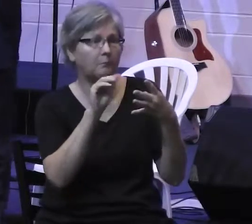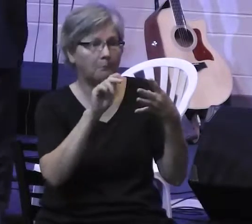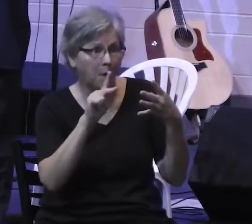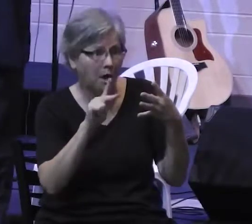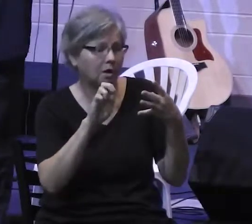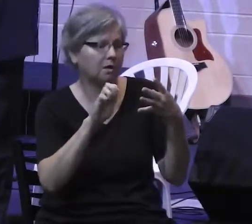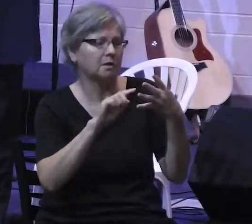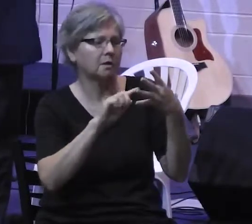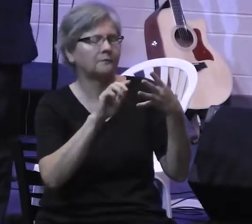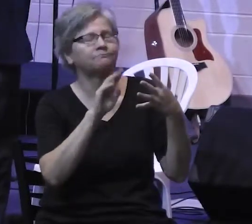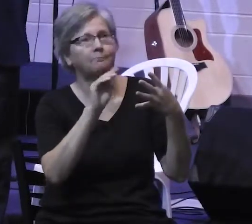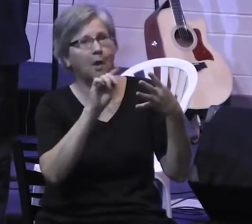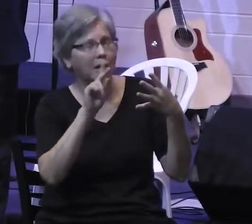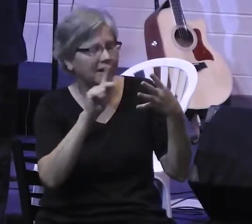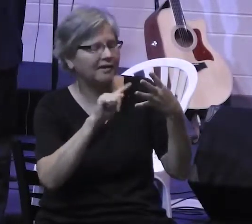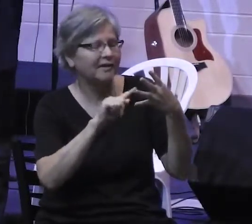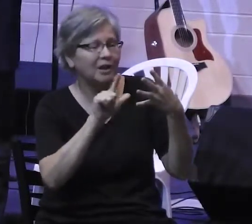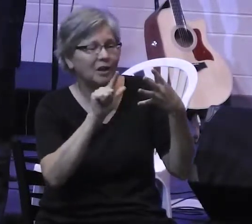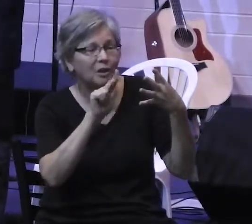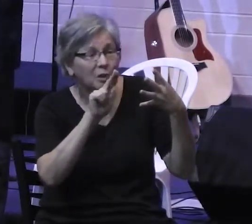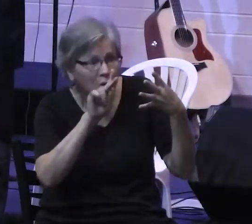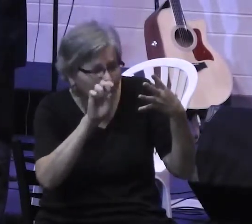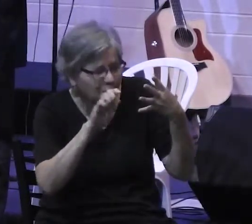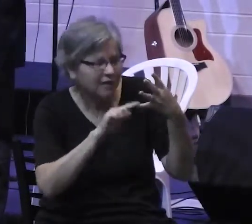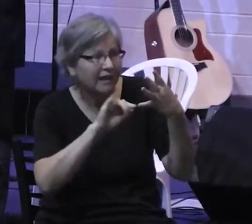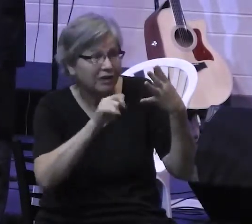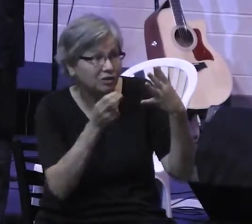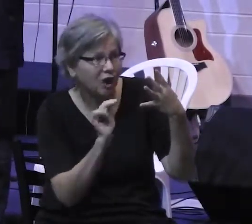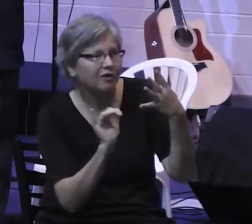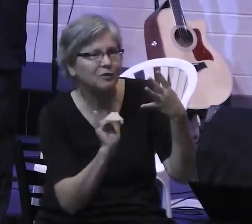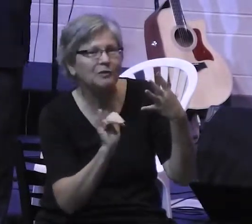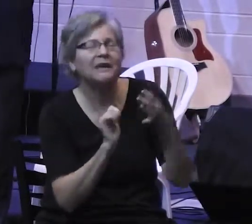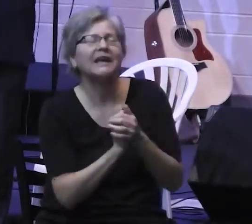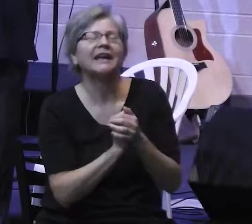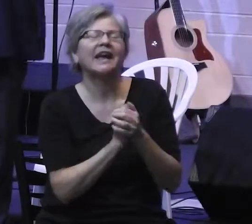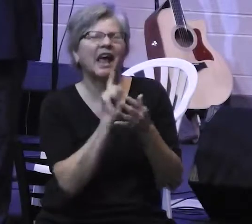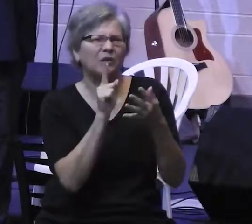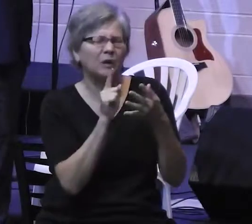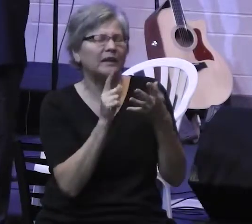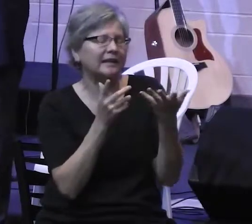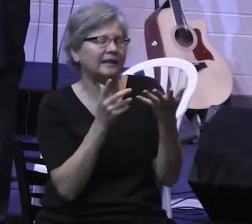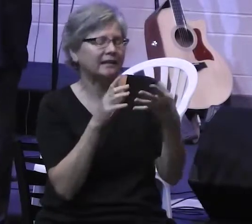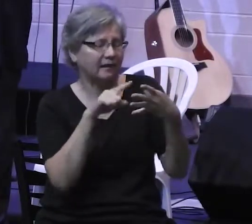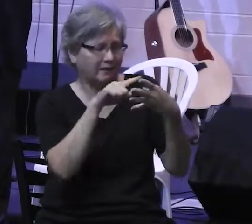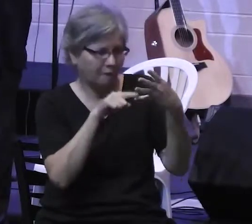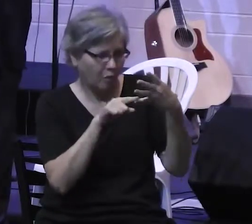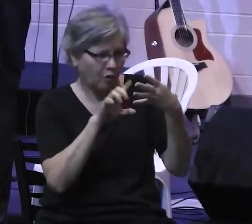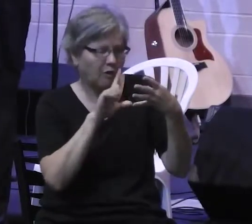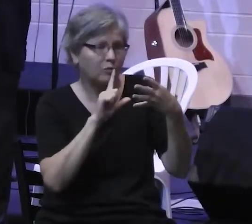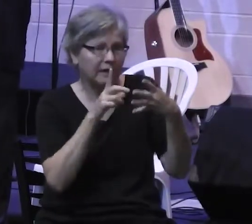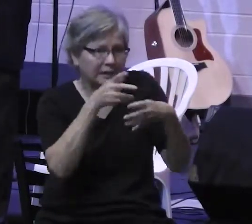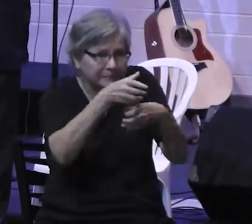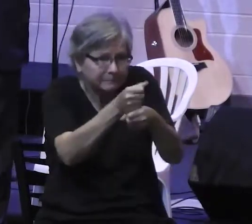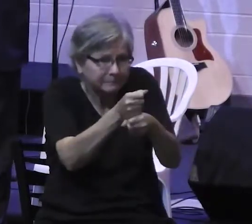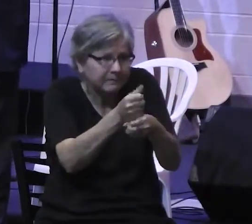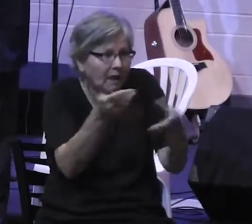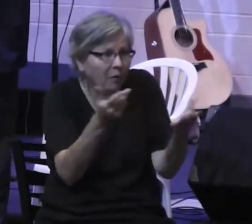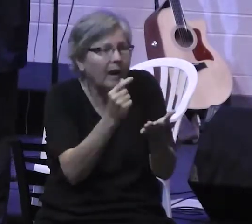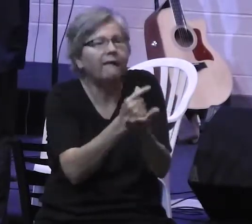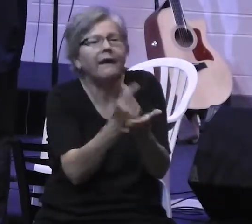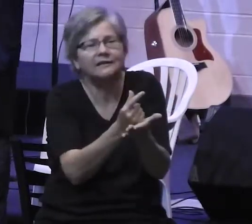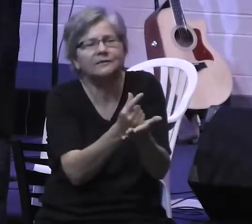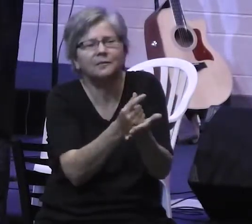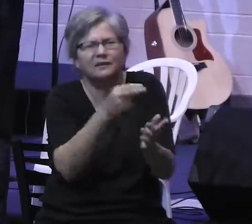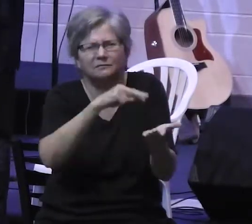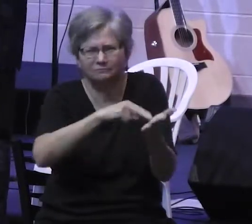And what you have there in each of those four versions really is actually the condensed version of what the gospel really was. So that